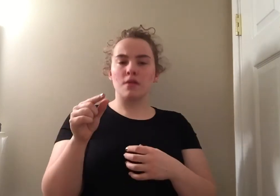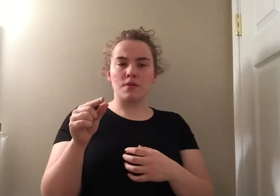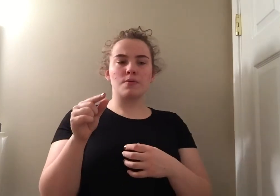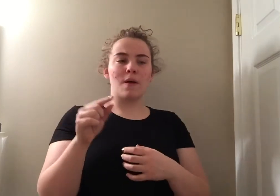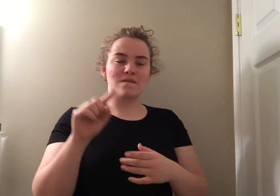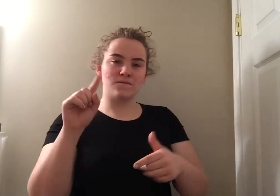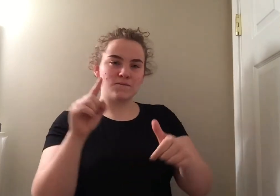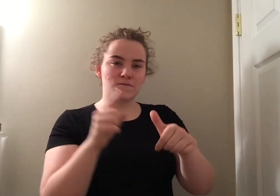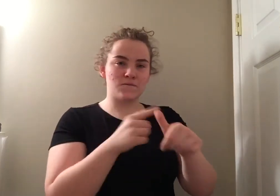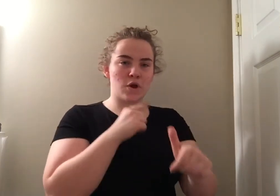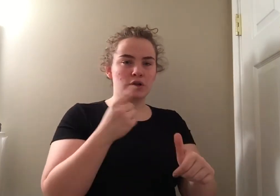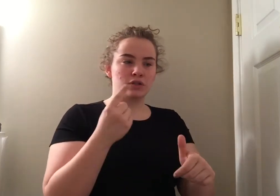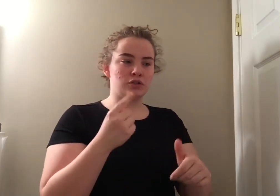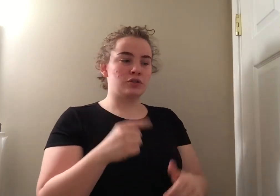box.